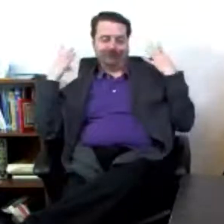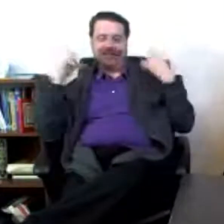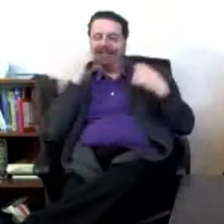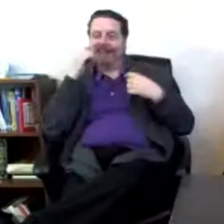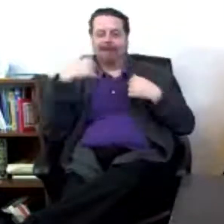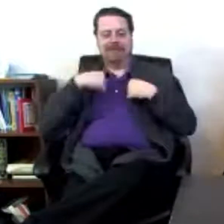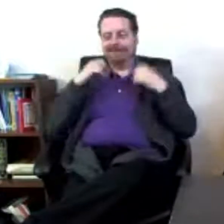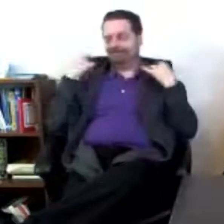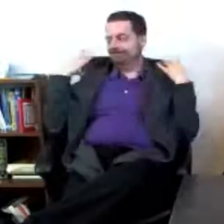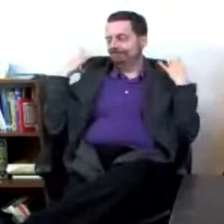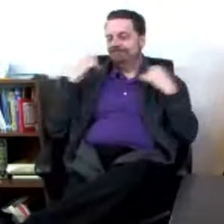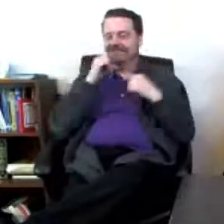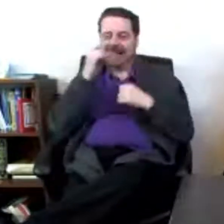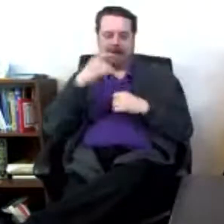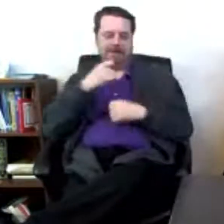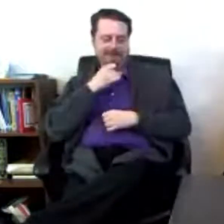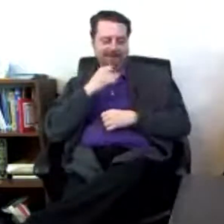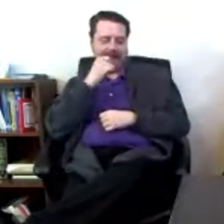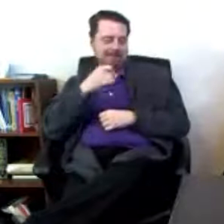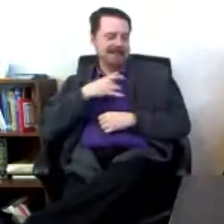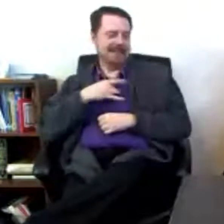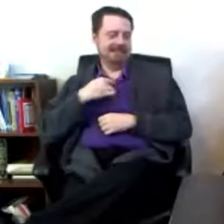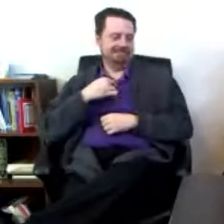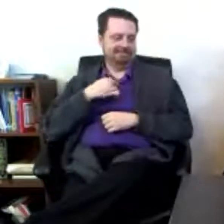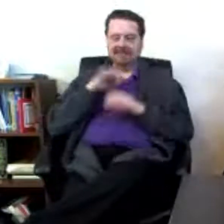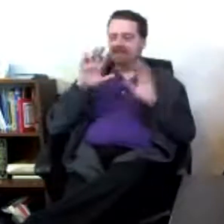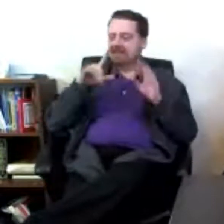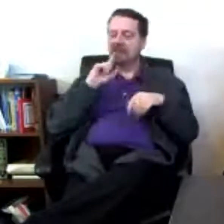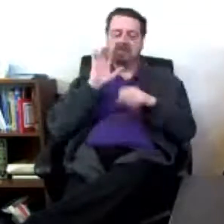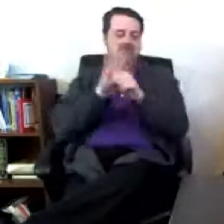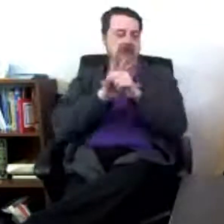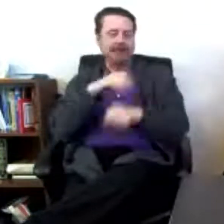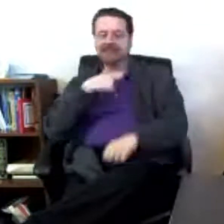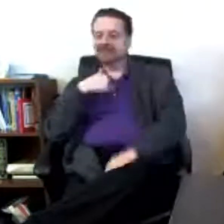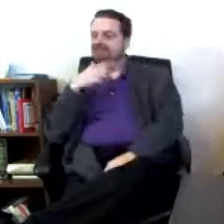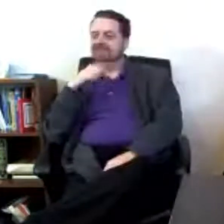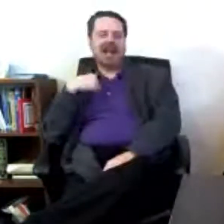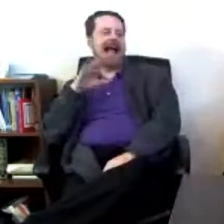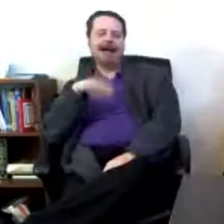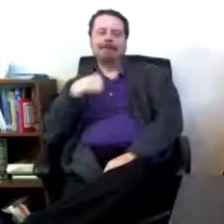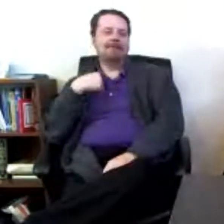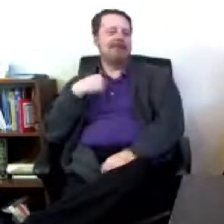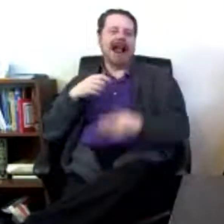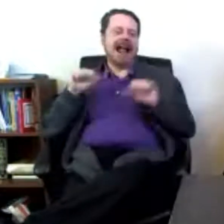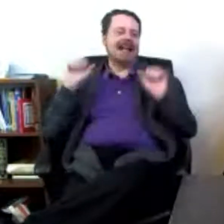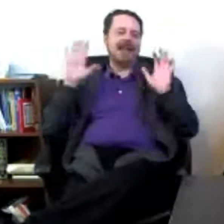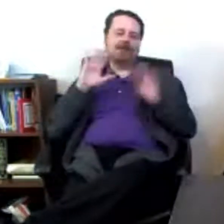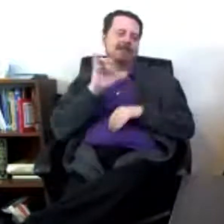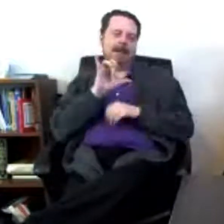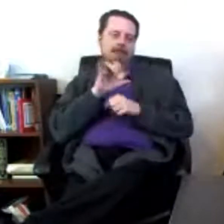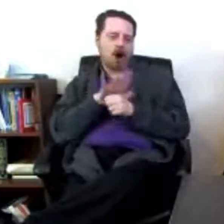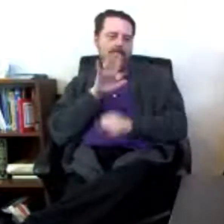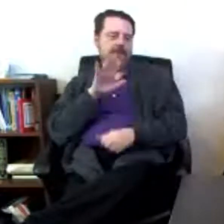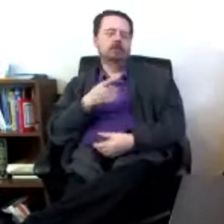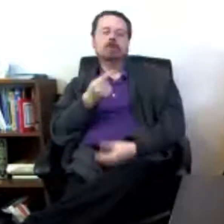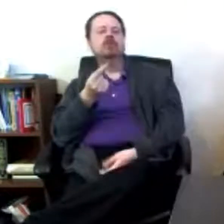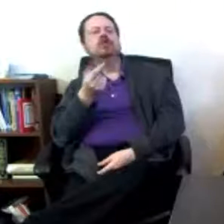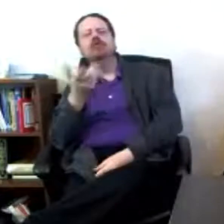anything he has done. He's going to say, I promised you and I reneged on my promise. What are you going to do?